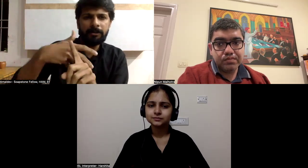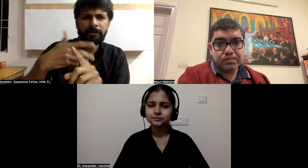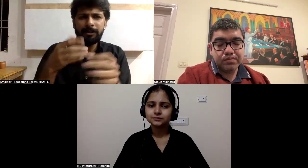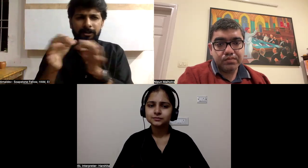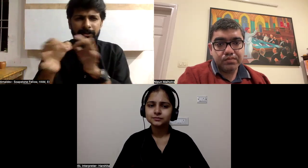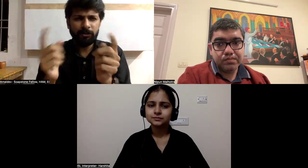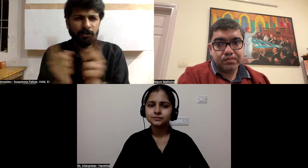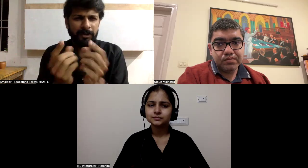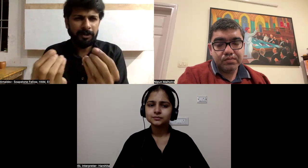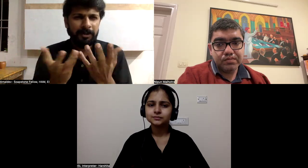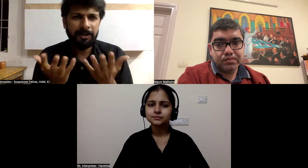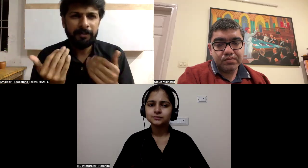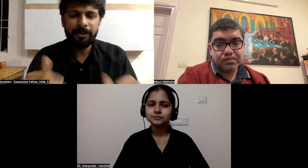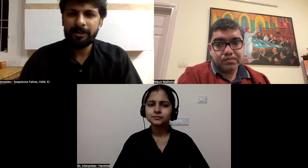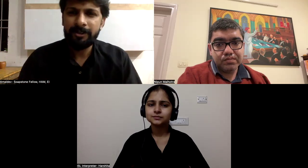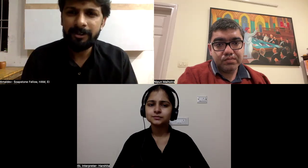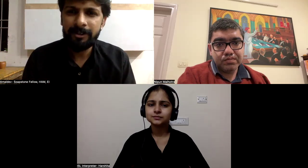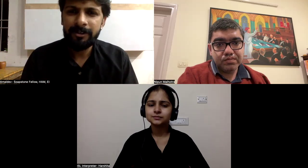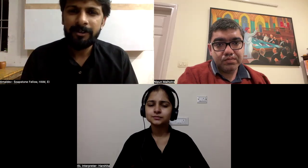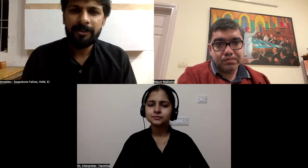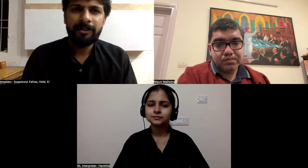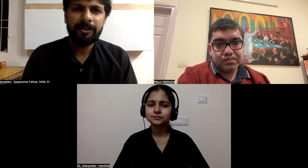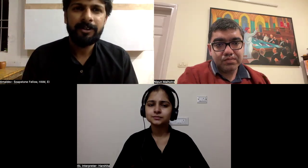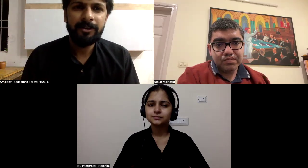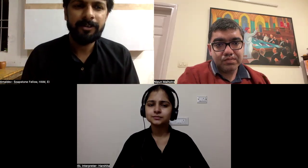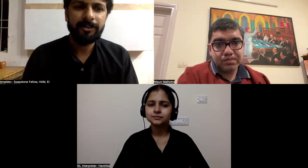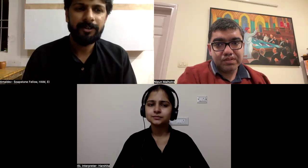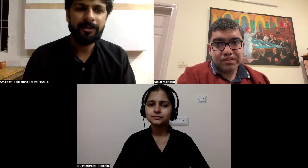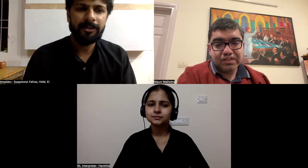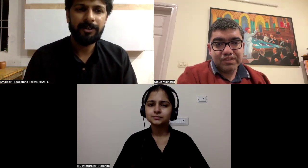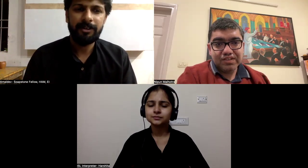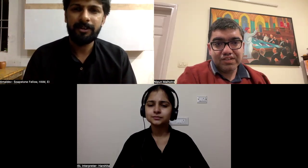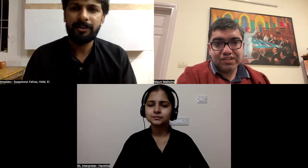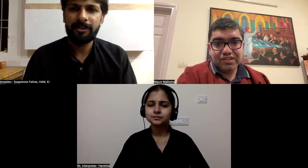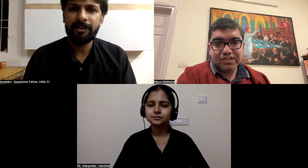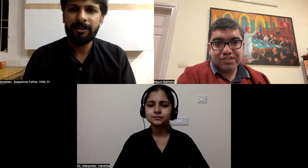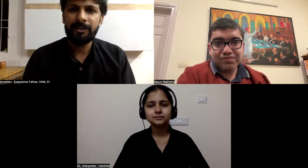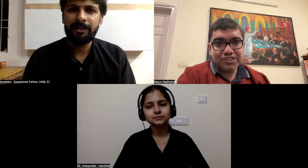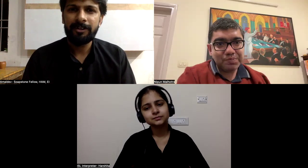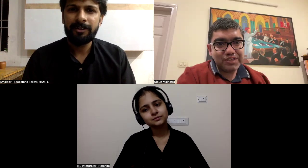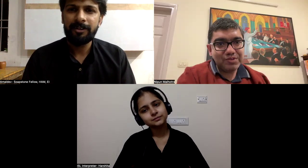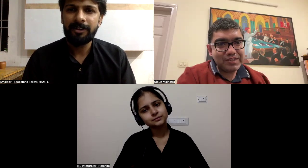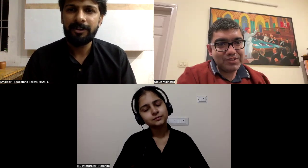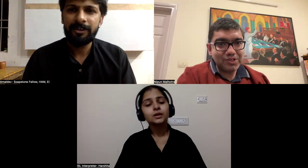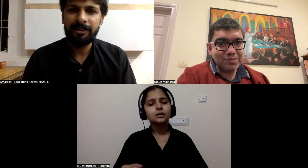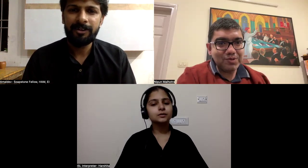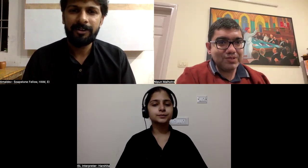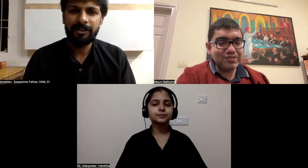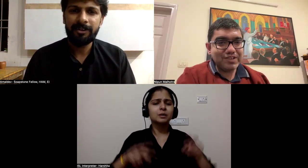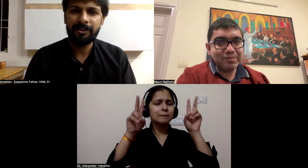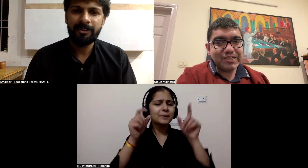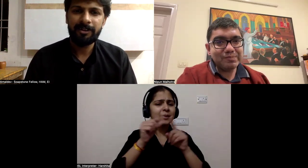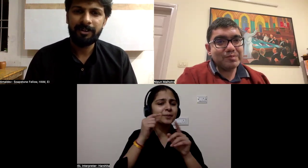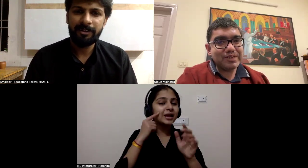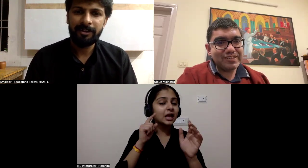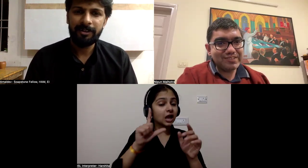So I just want to know a little bit about that, if you could shed some light on that. Which PIL of mine are you talking about? Because I